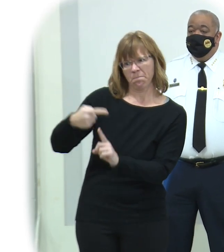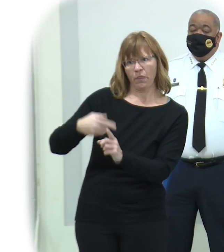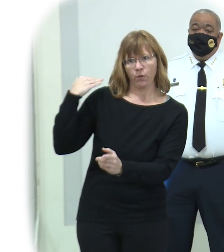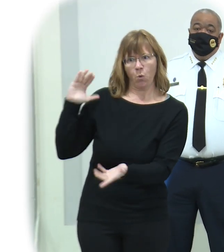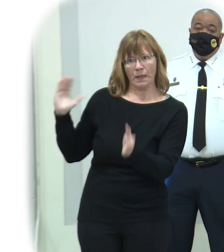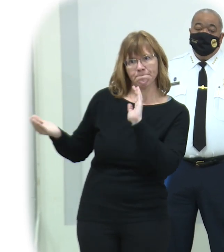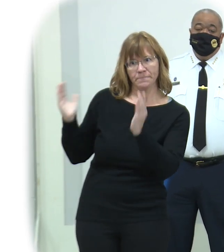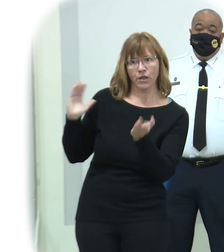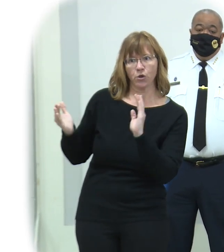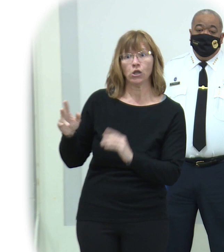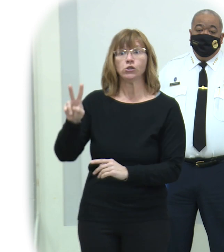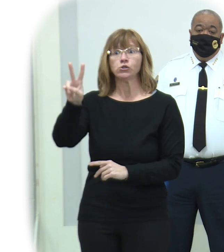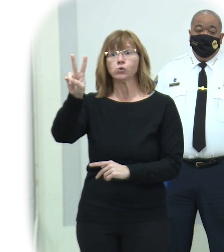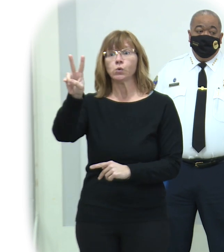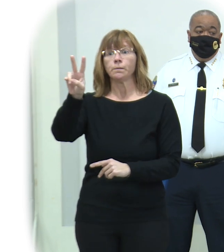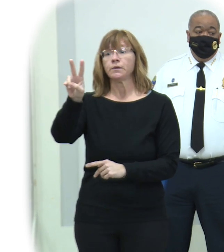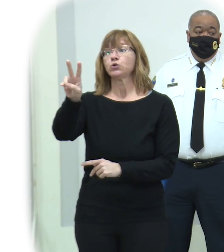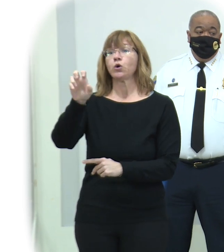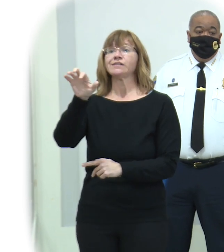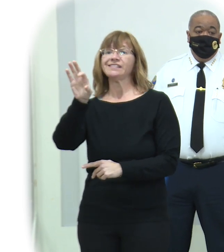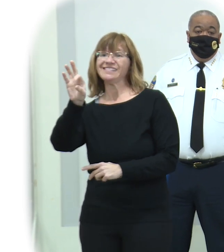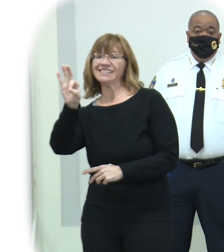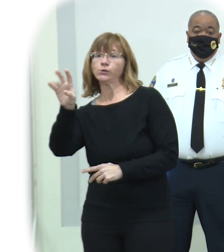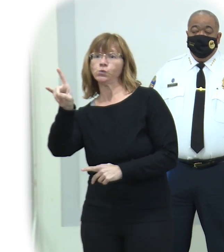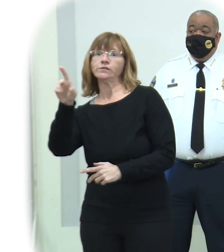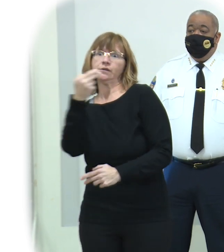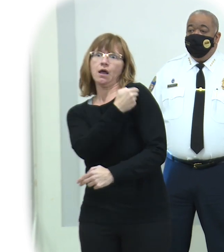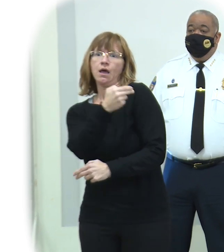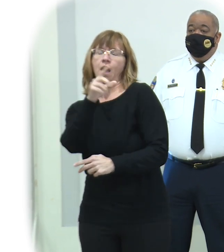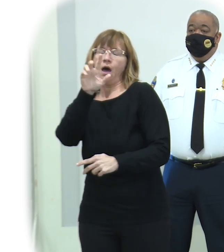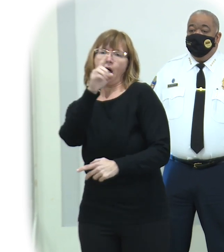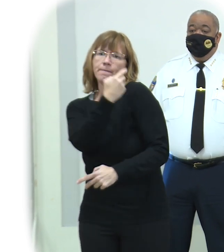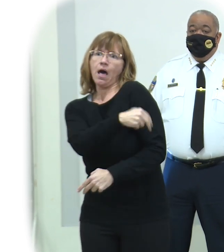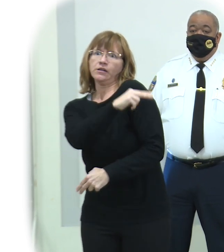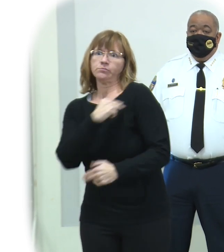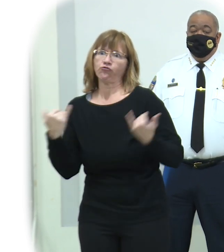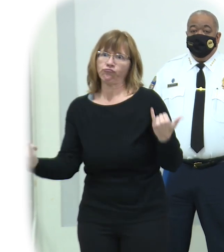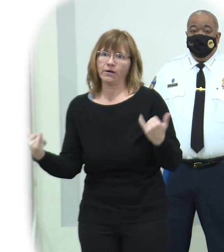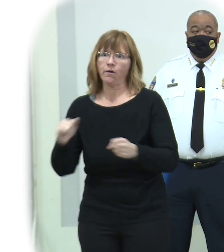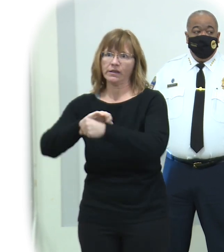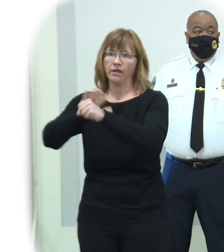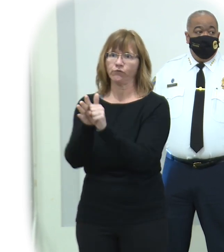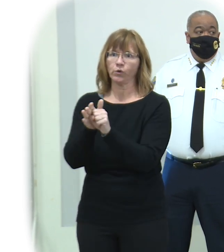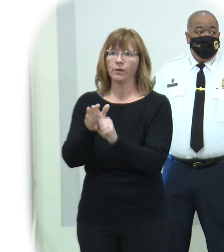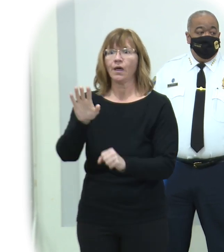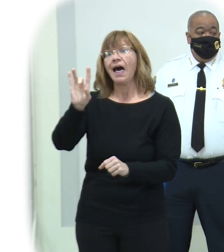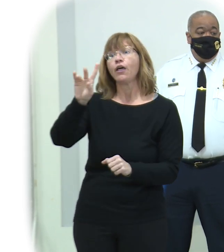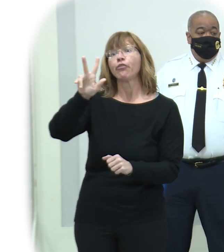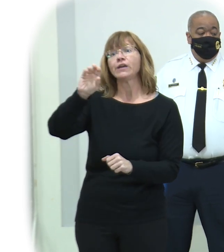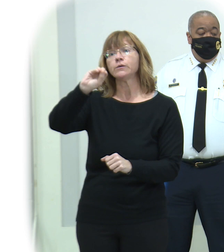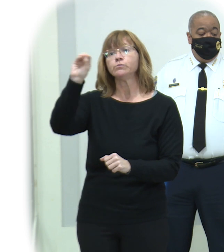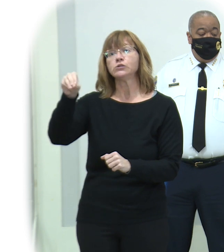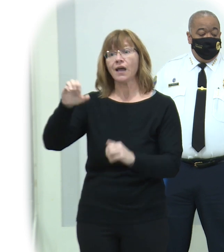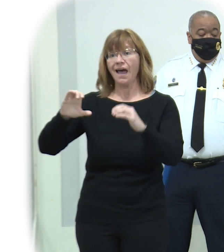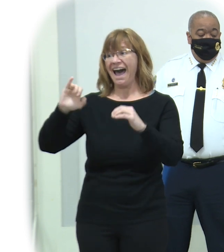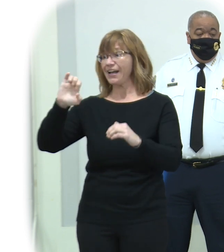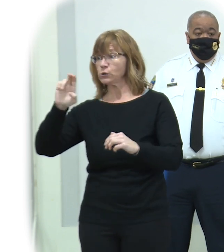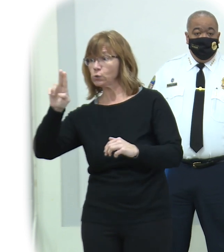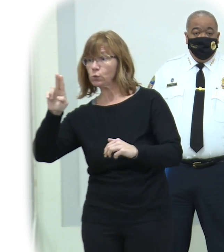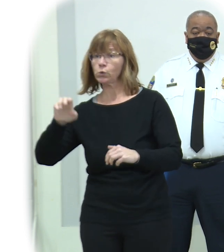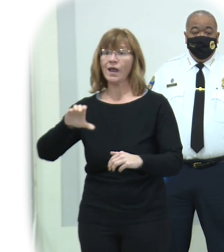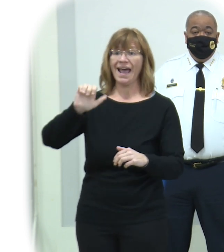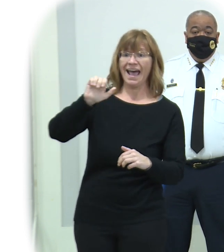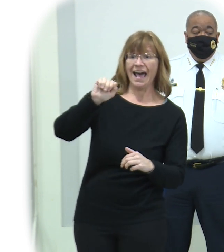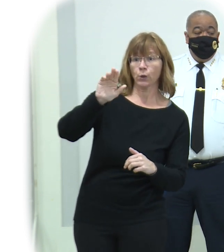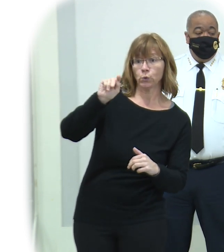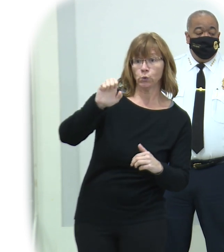people hospitalized because of COVID-19. 83% of our ICU beds and 87% of our acute care beds